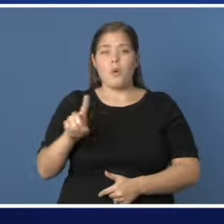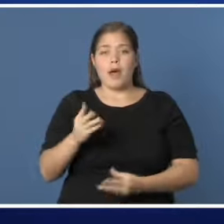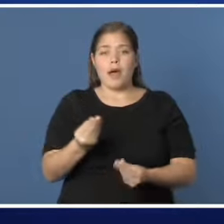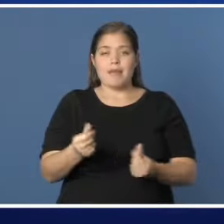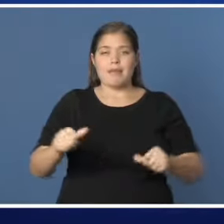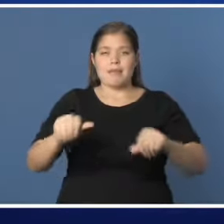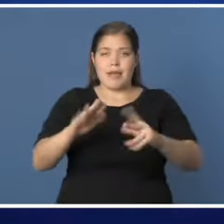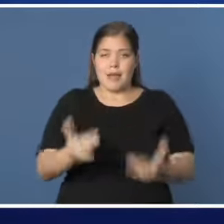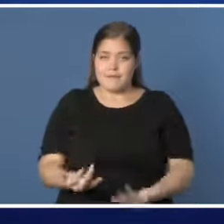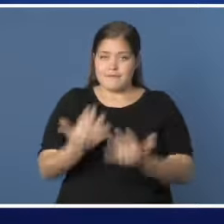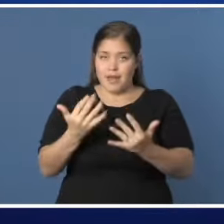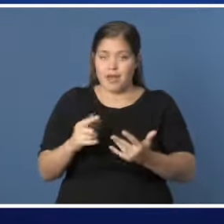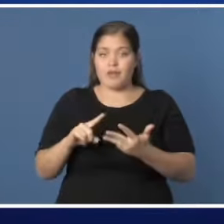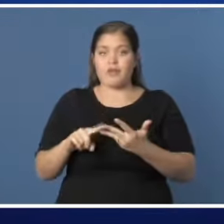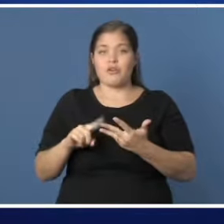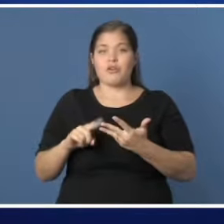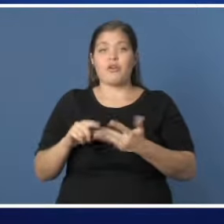wildland fire,